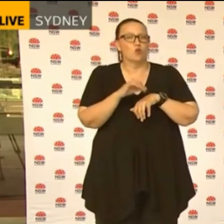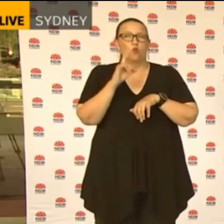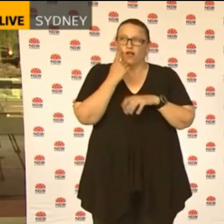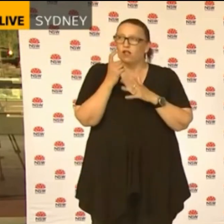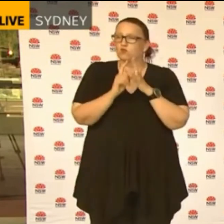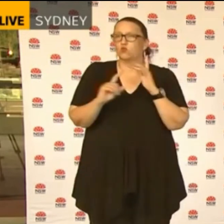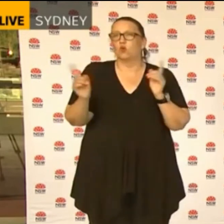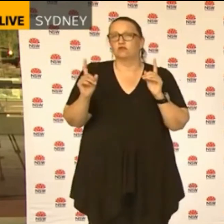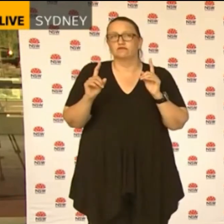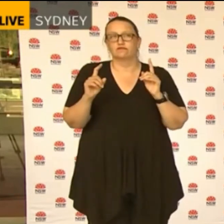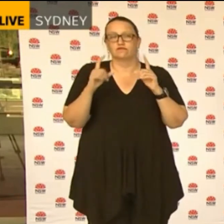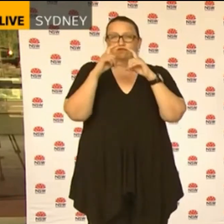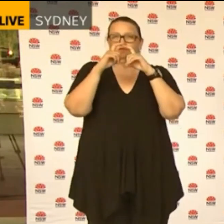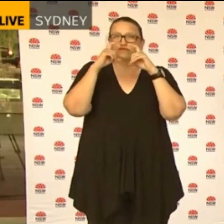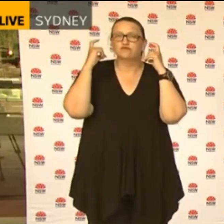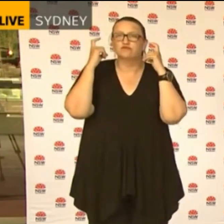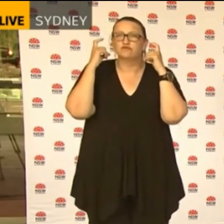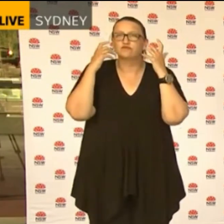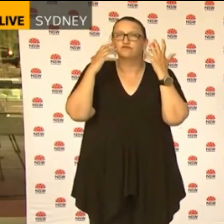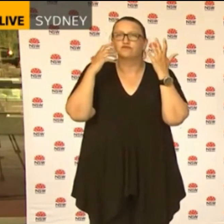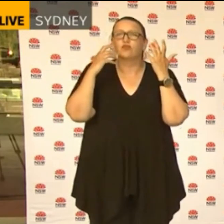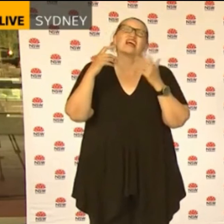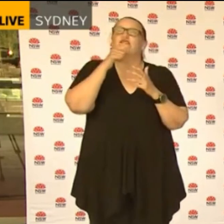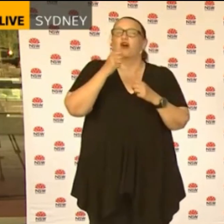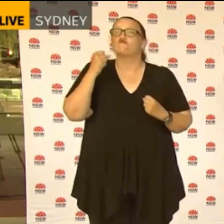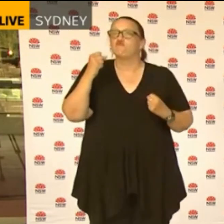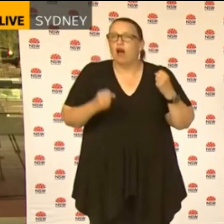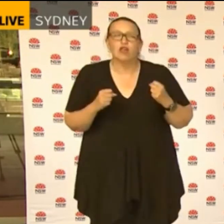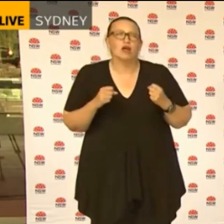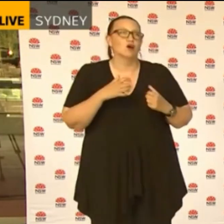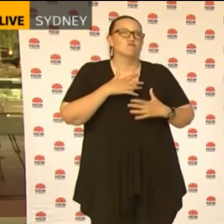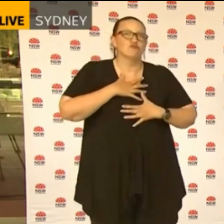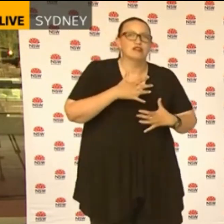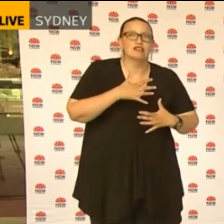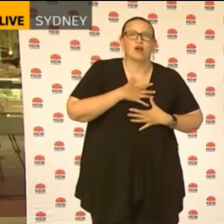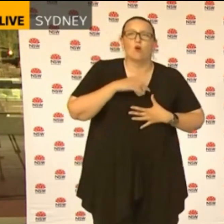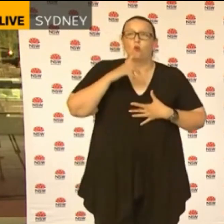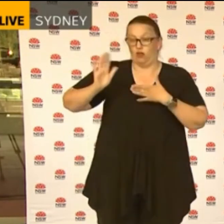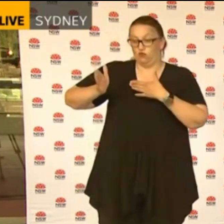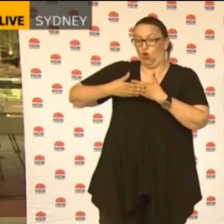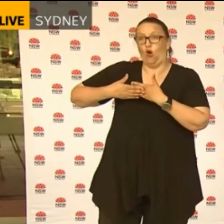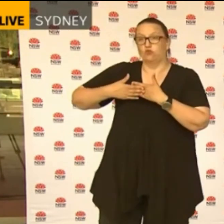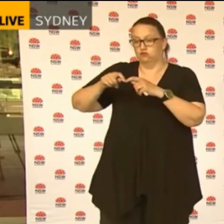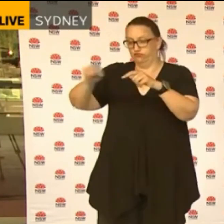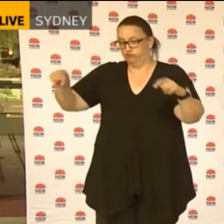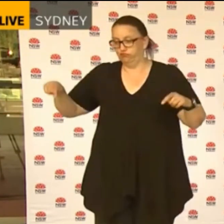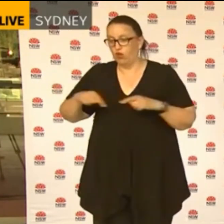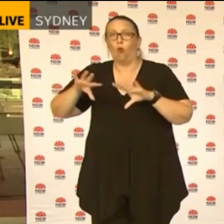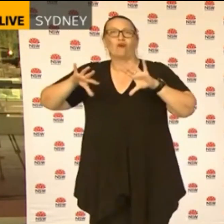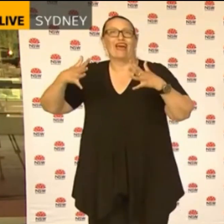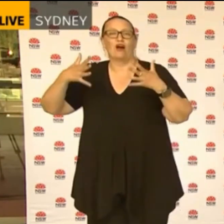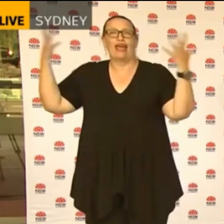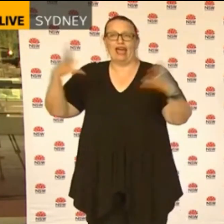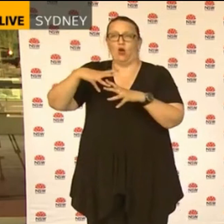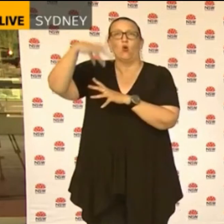very aerosol generating procedures in closed spaces so that don't allow air to